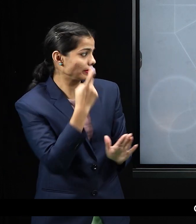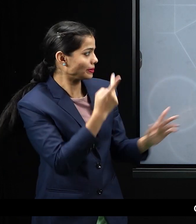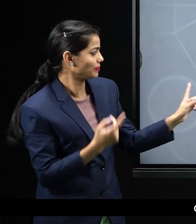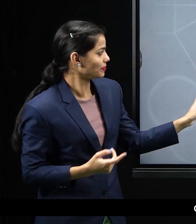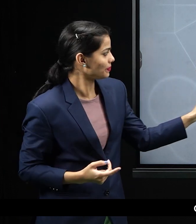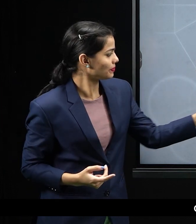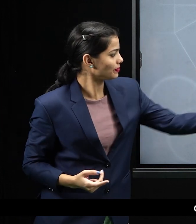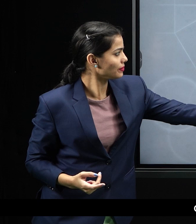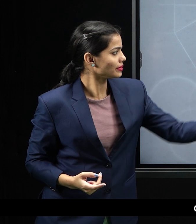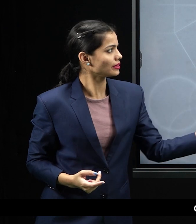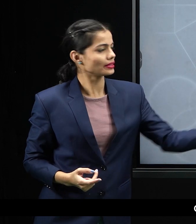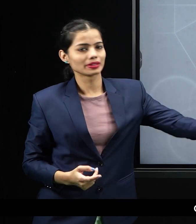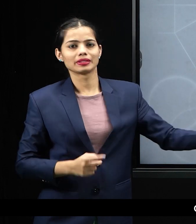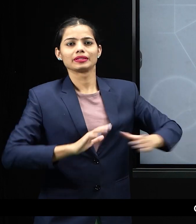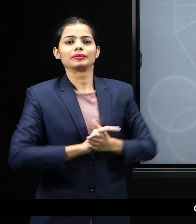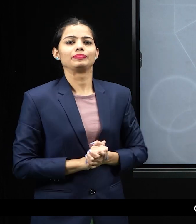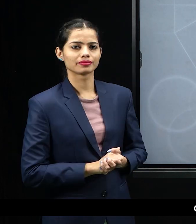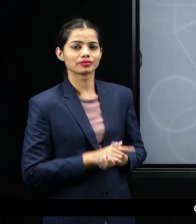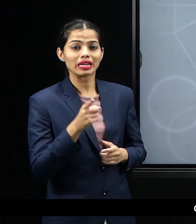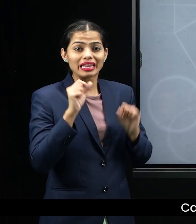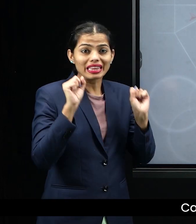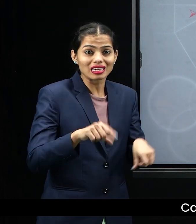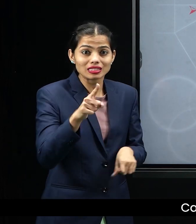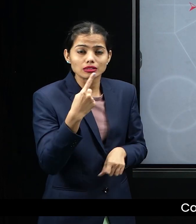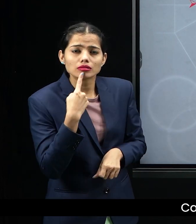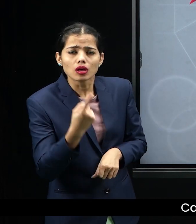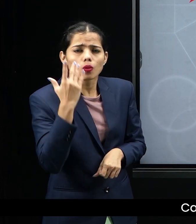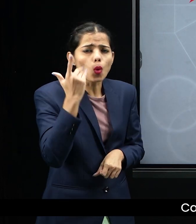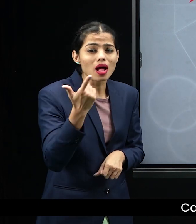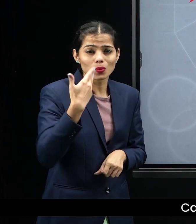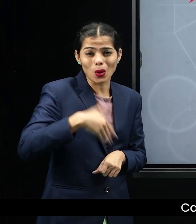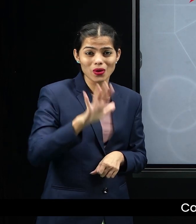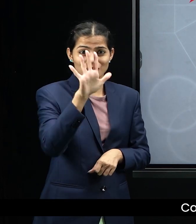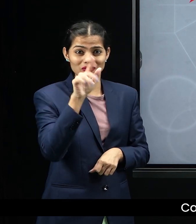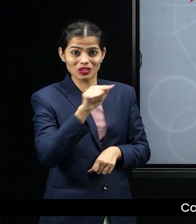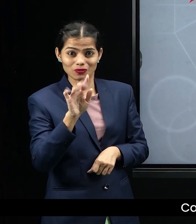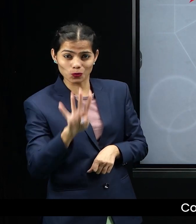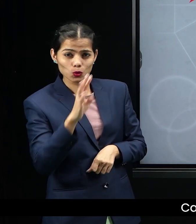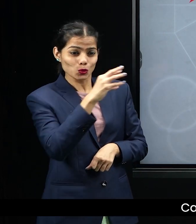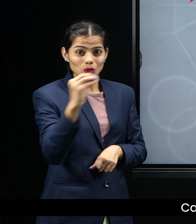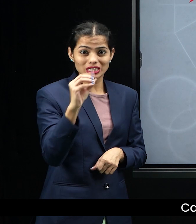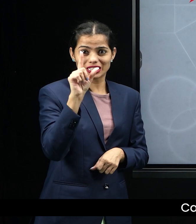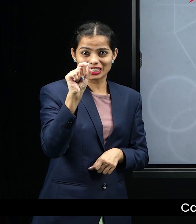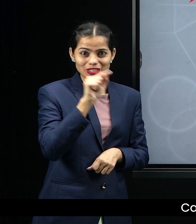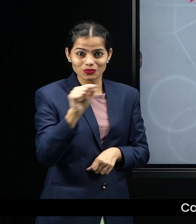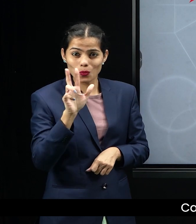Can you say why? Will 5 by 4 and 10 by 8